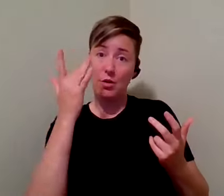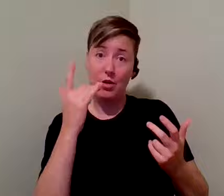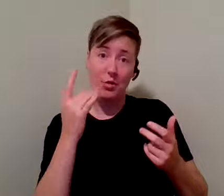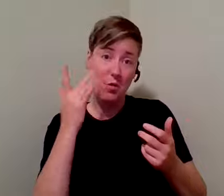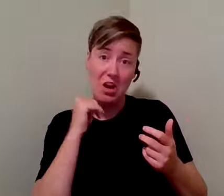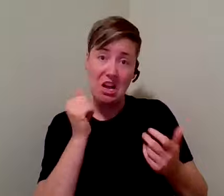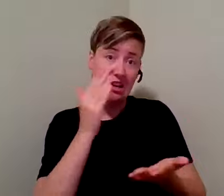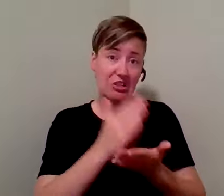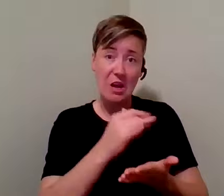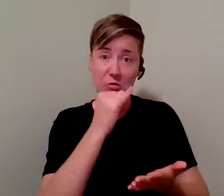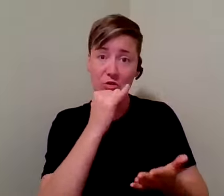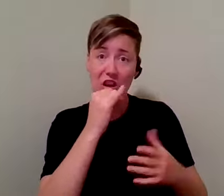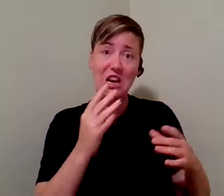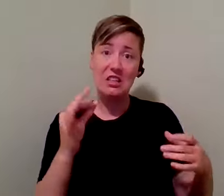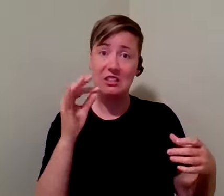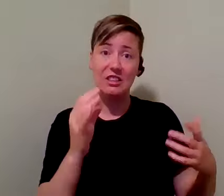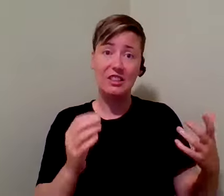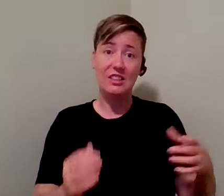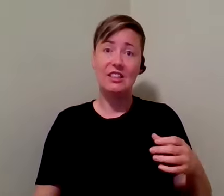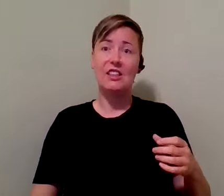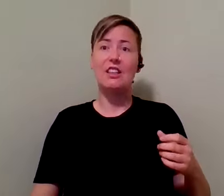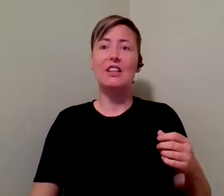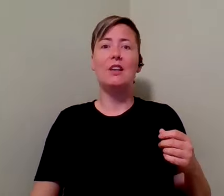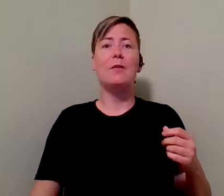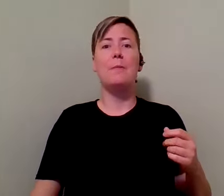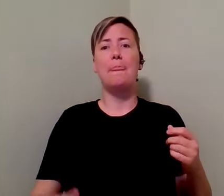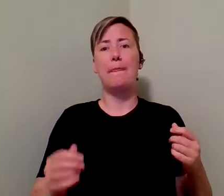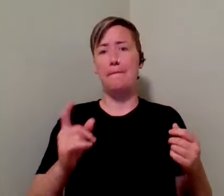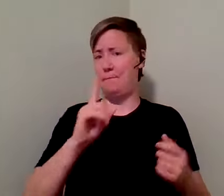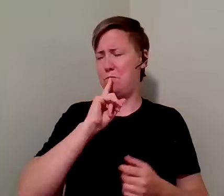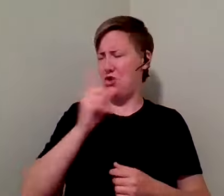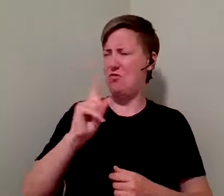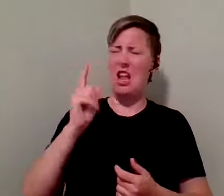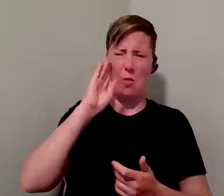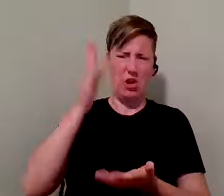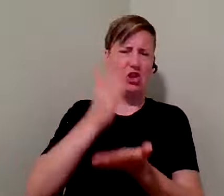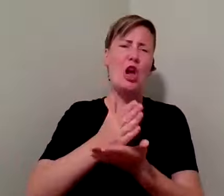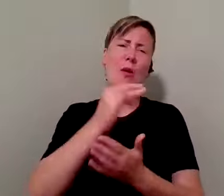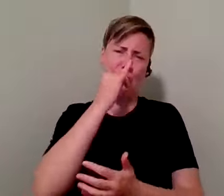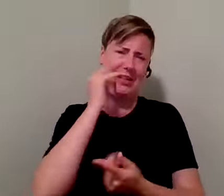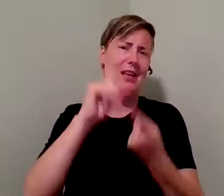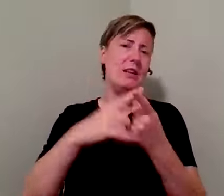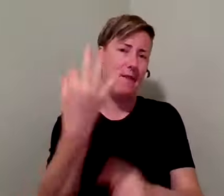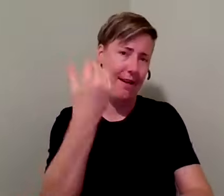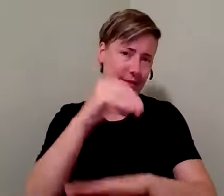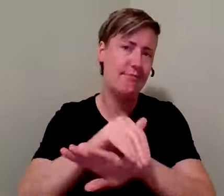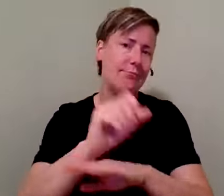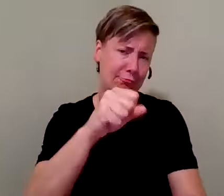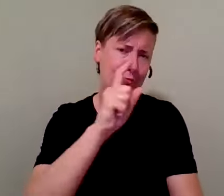man. I put the plug in the jug every Monday. It came out every Friday night. So that suggestion didn't work. Then they said, don't drink and go to